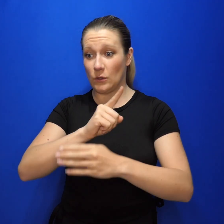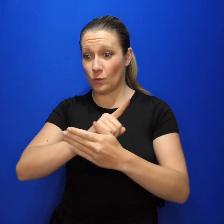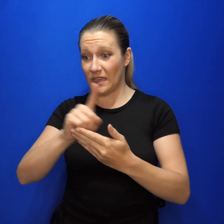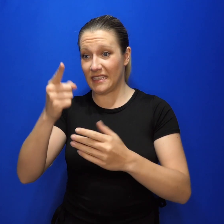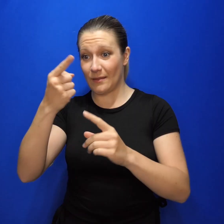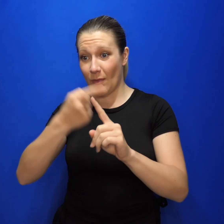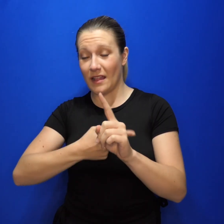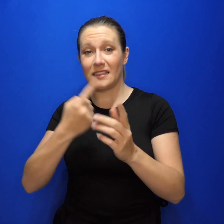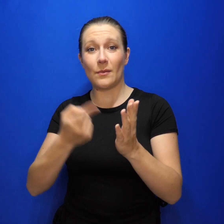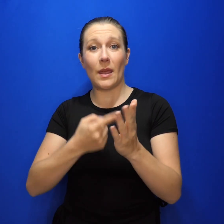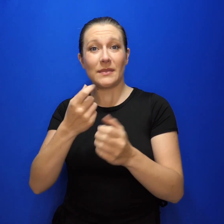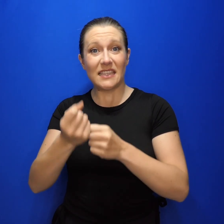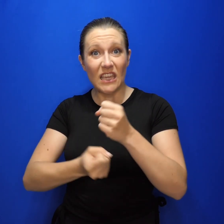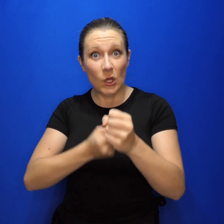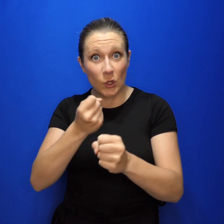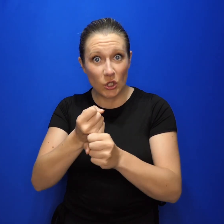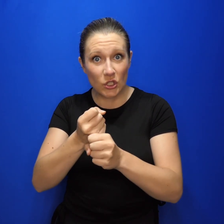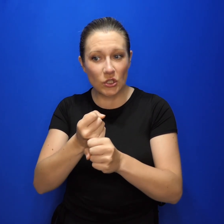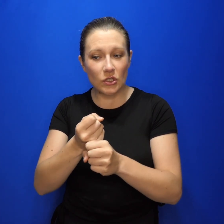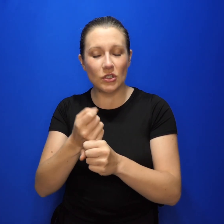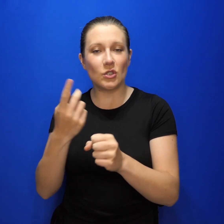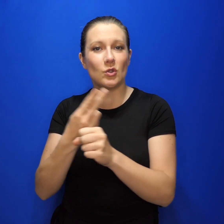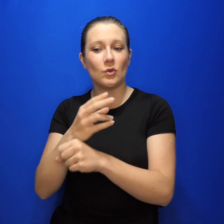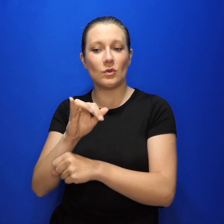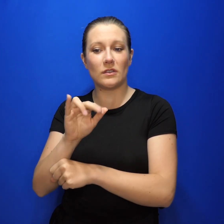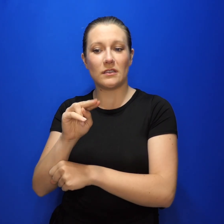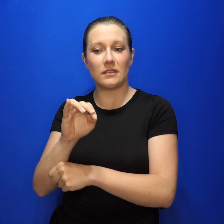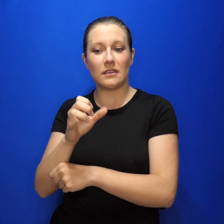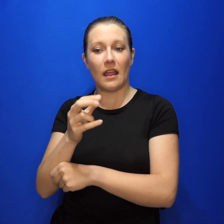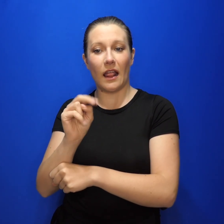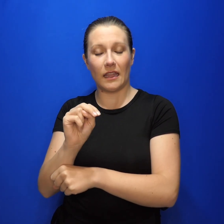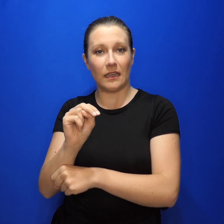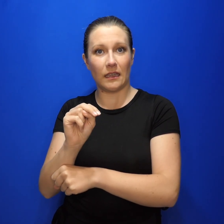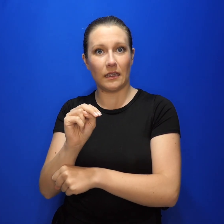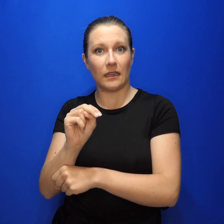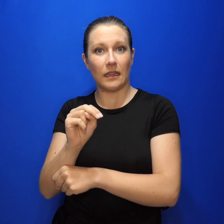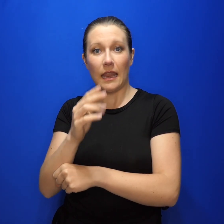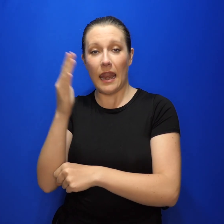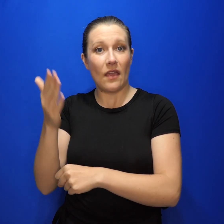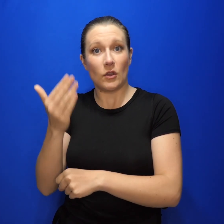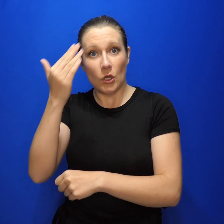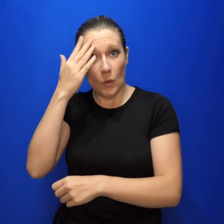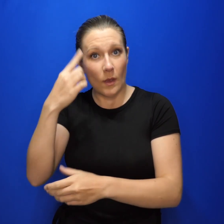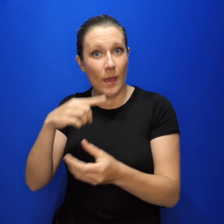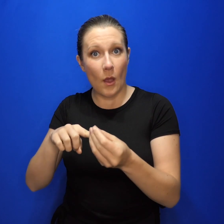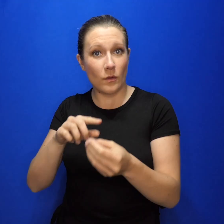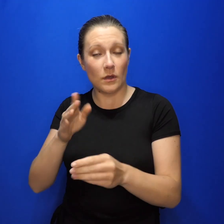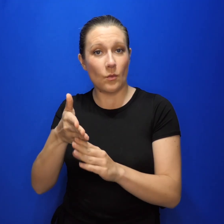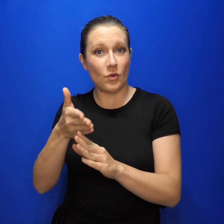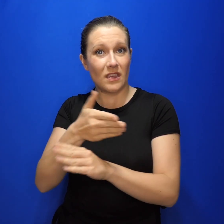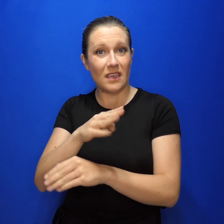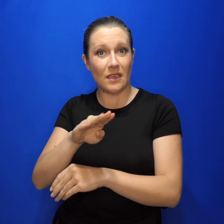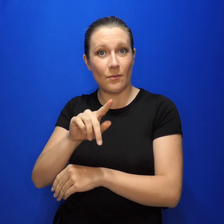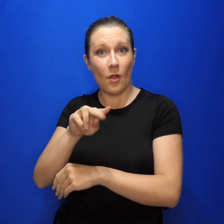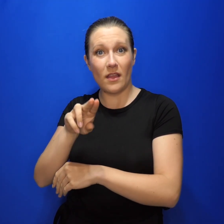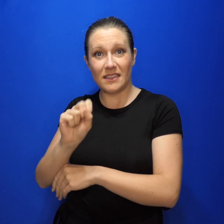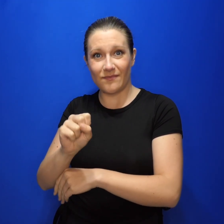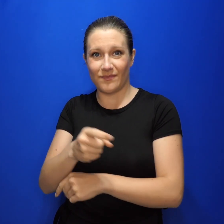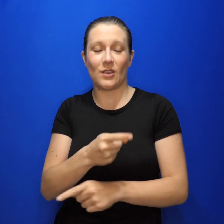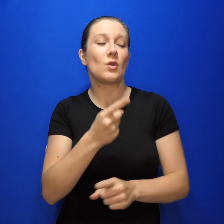sometimes years of their lives using insulin, run into the idea of pre-bolusing one day and then just go, I've never heard of this before. Correct. Yeah. I've gotten